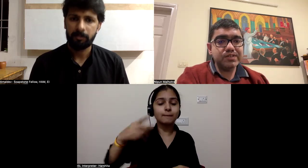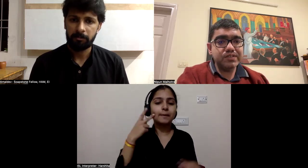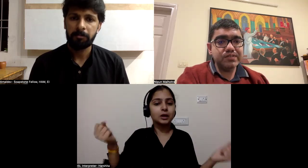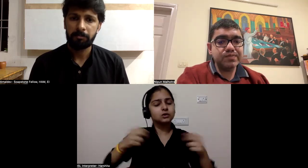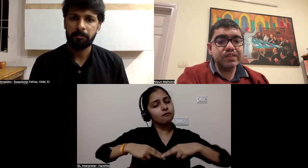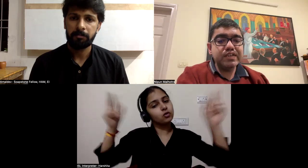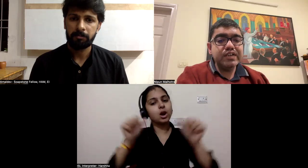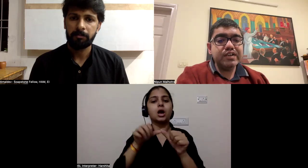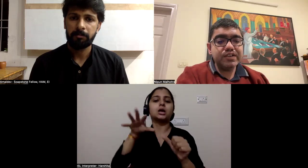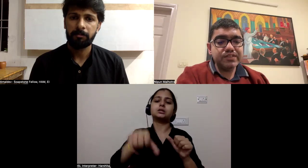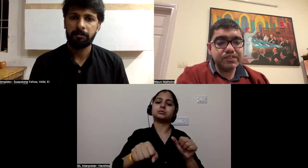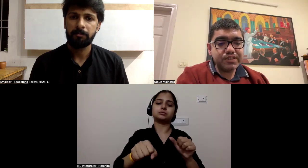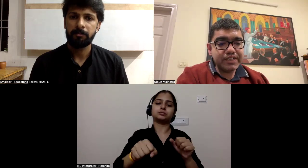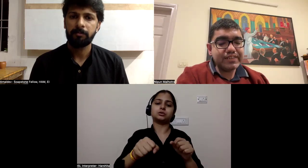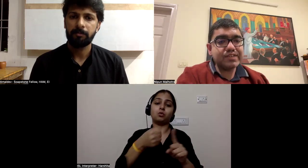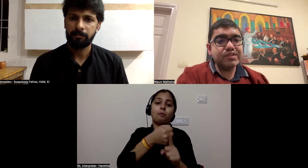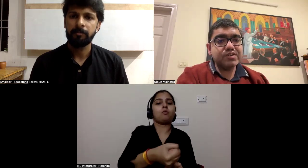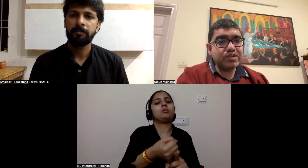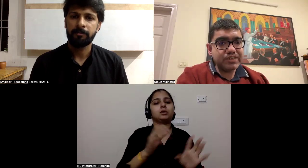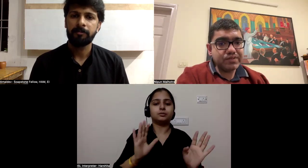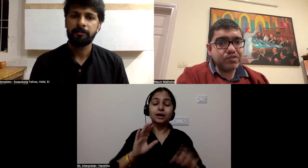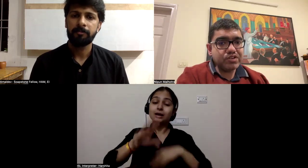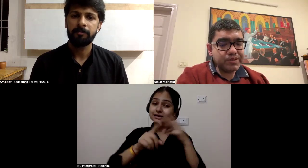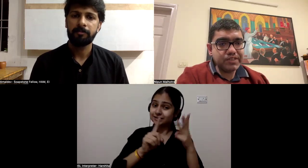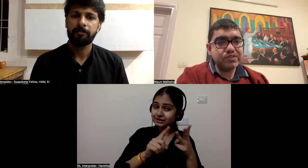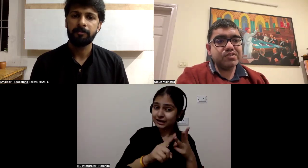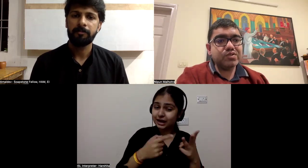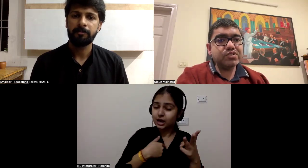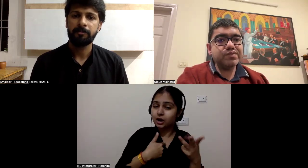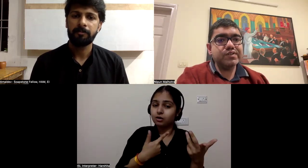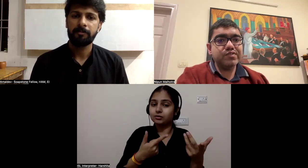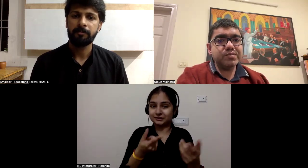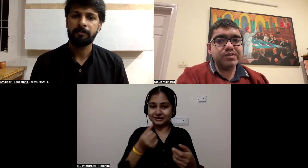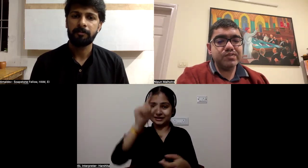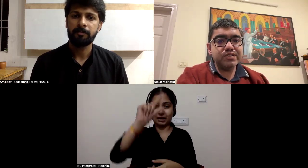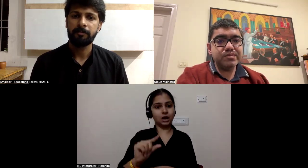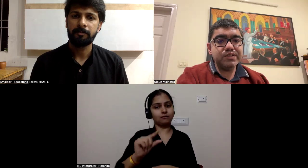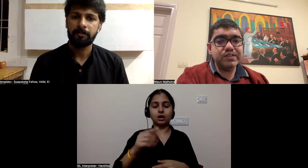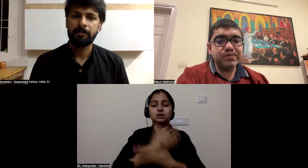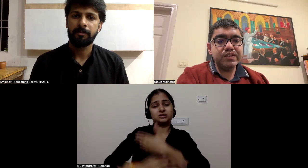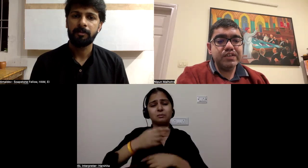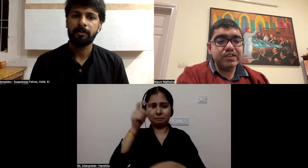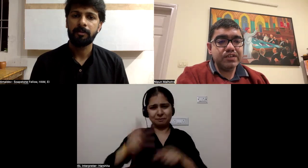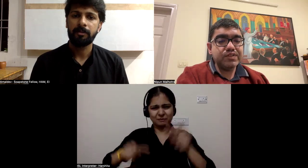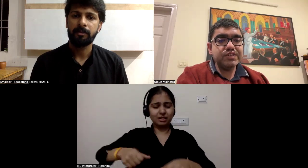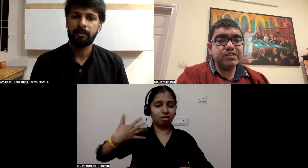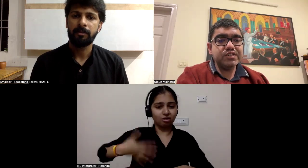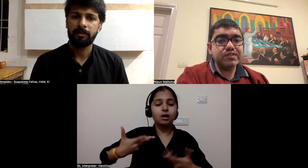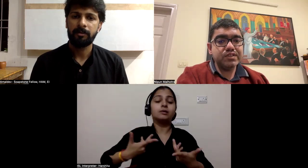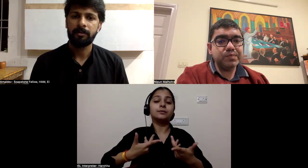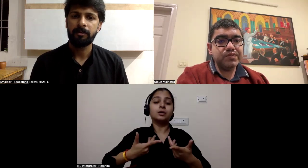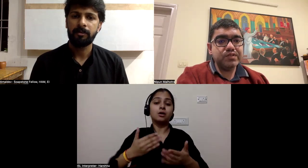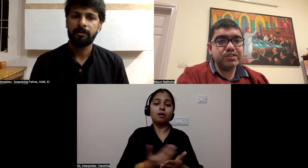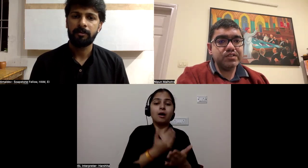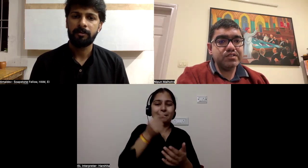with disabilities. The third A that I work on is affordability, which is the cost of living for a person with a disability. One of the